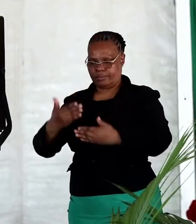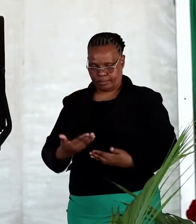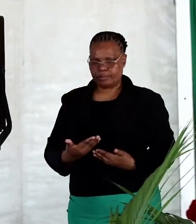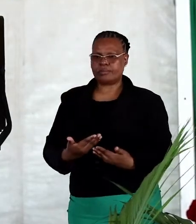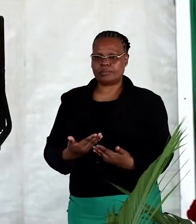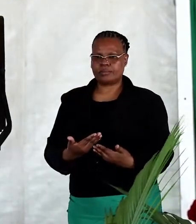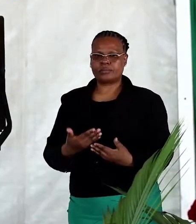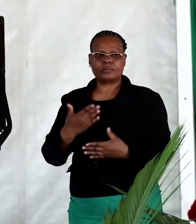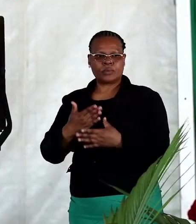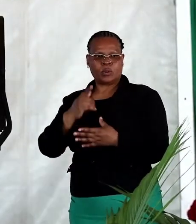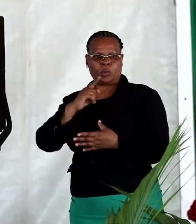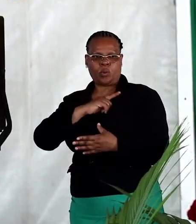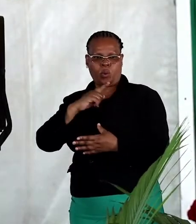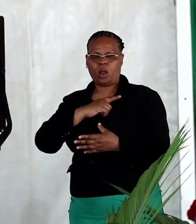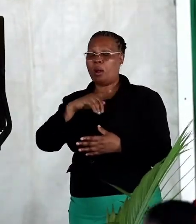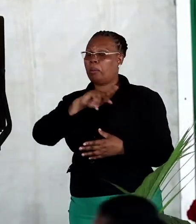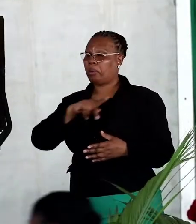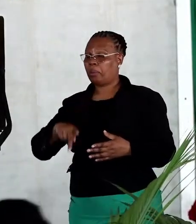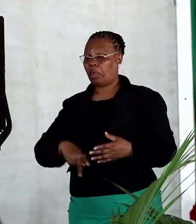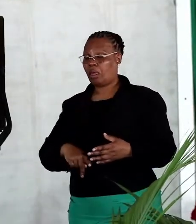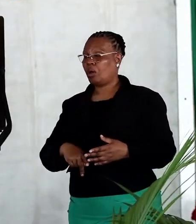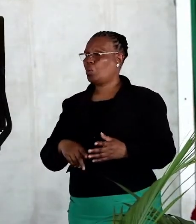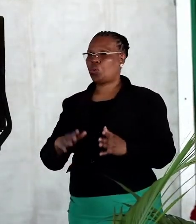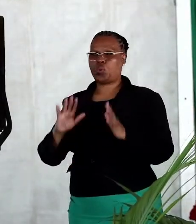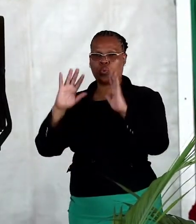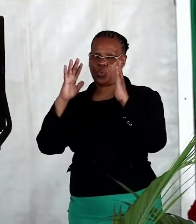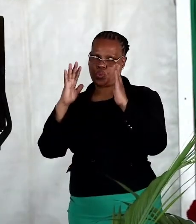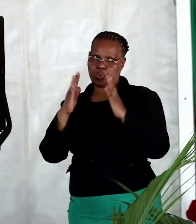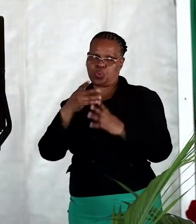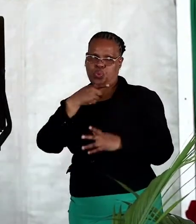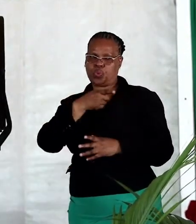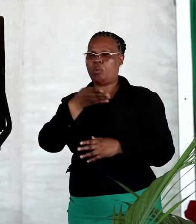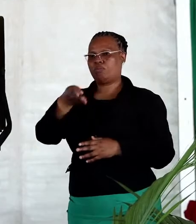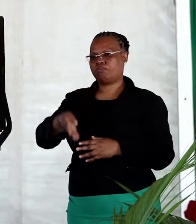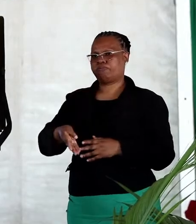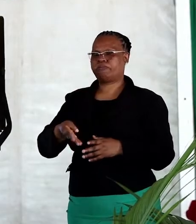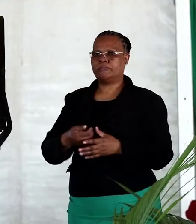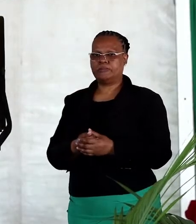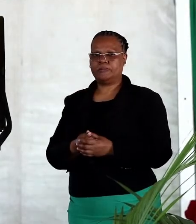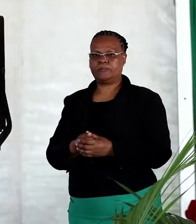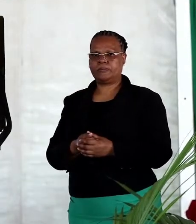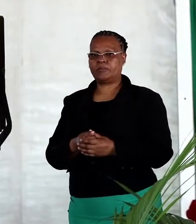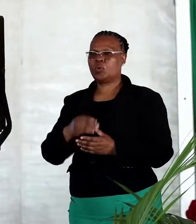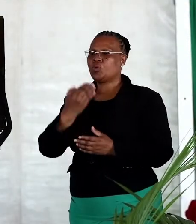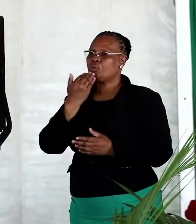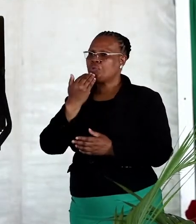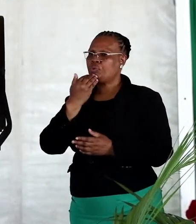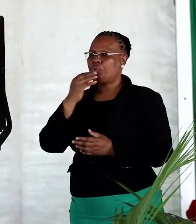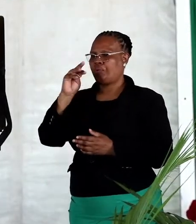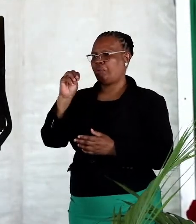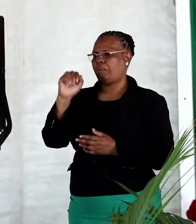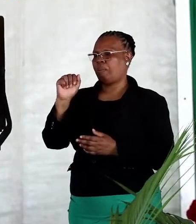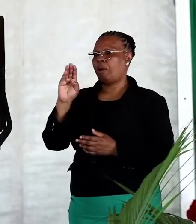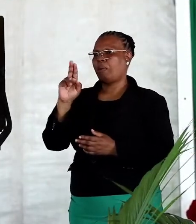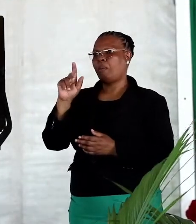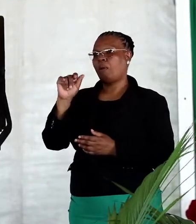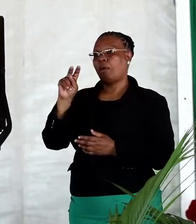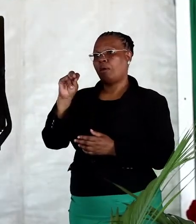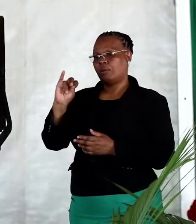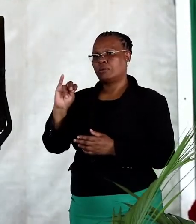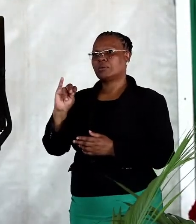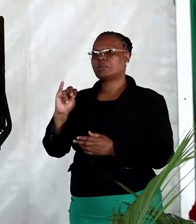bakho Premier yeliphondo utata uMabuyane.